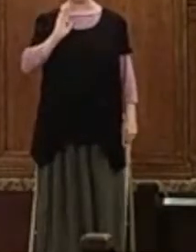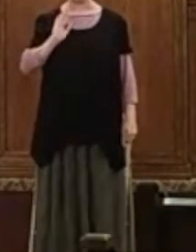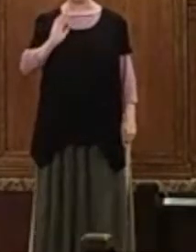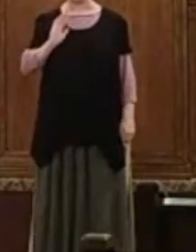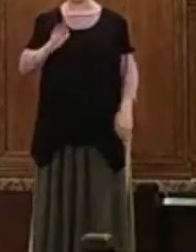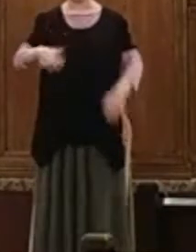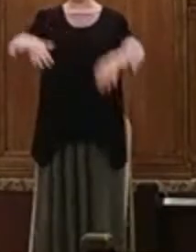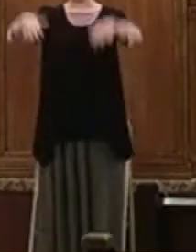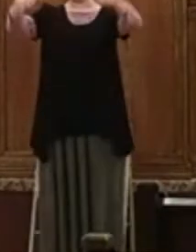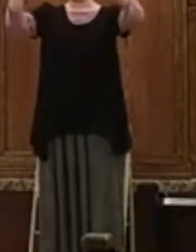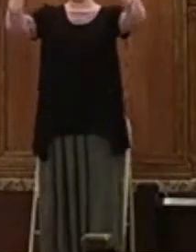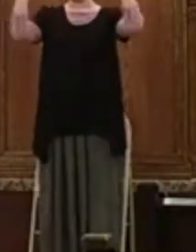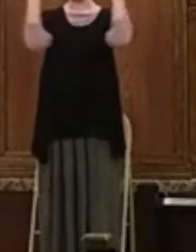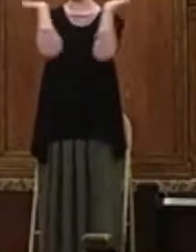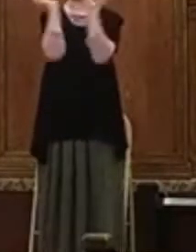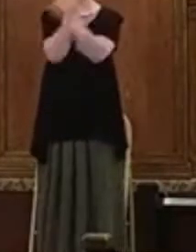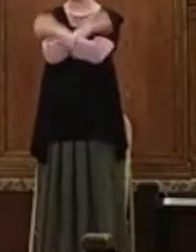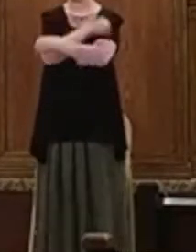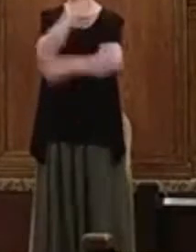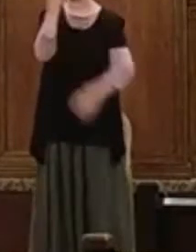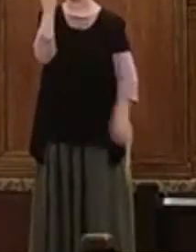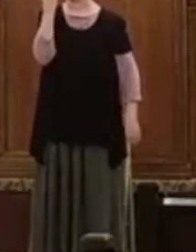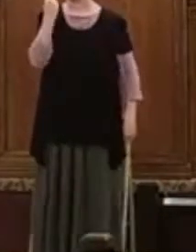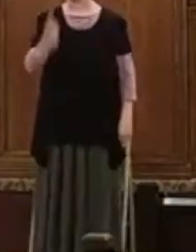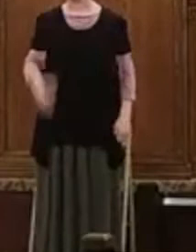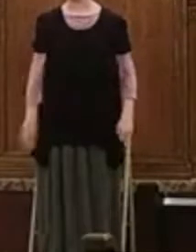Can we raise our hands in love?